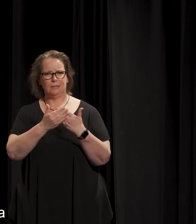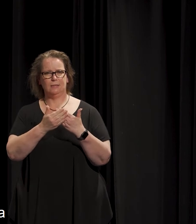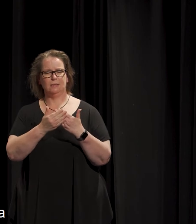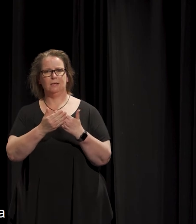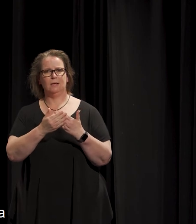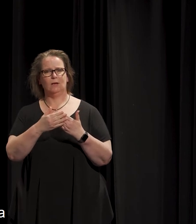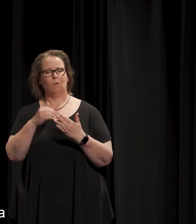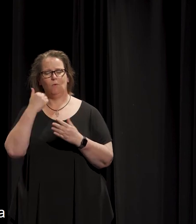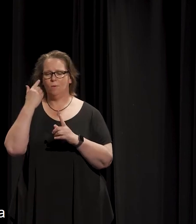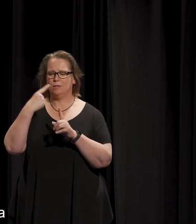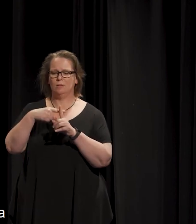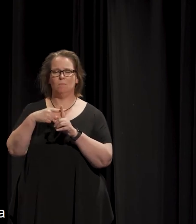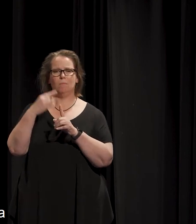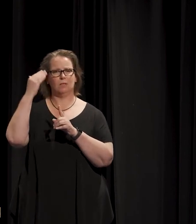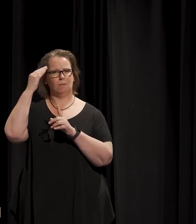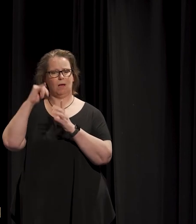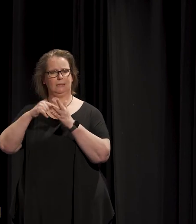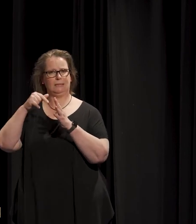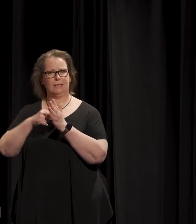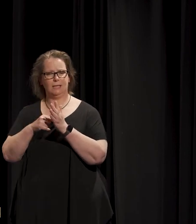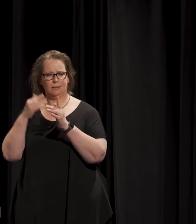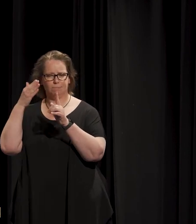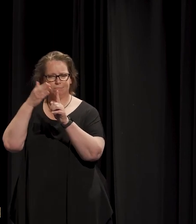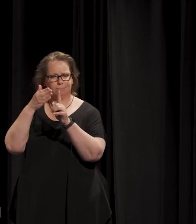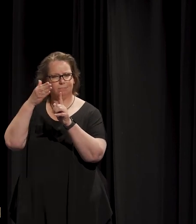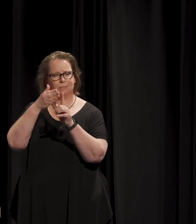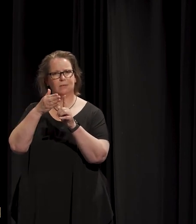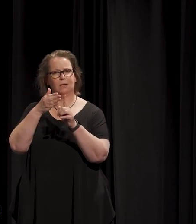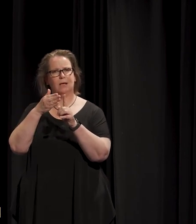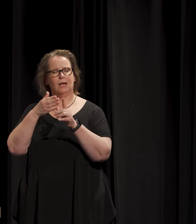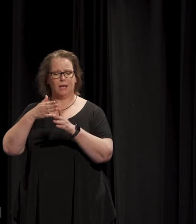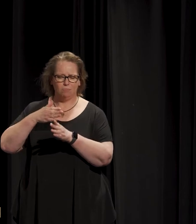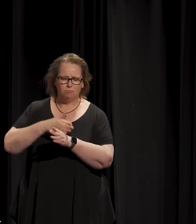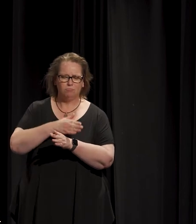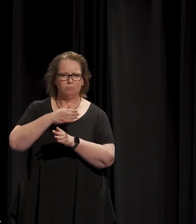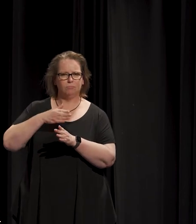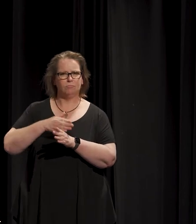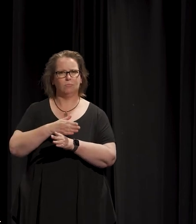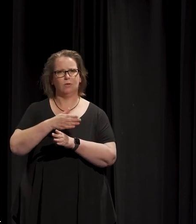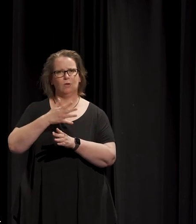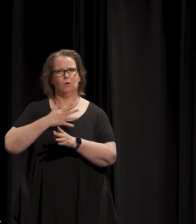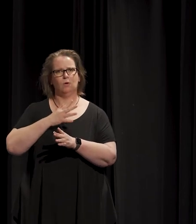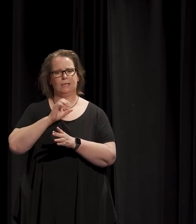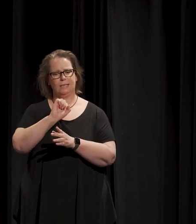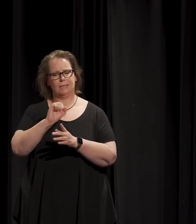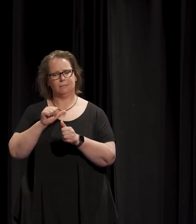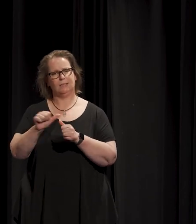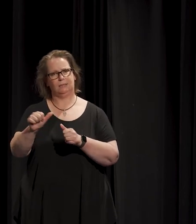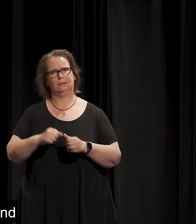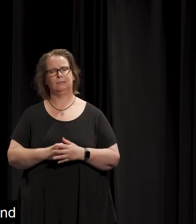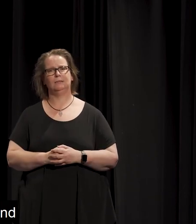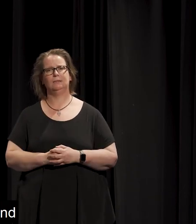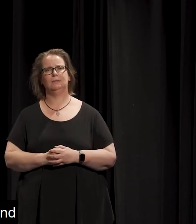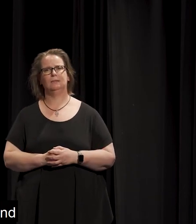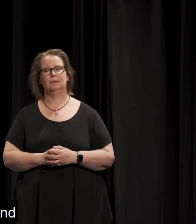has adopted a positive mindset towards this challenging year and worked extremely hard to achieve his personal best.